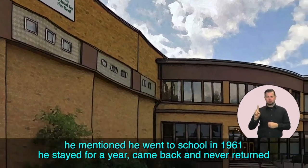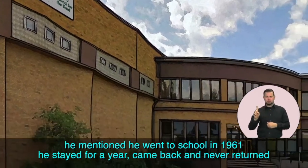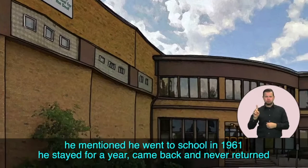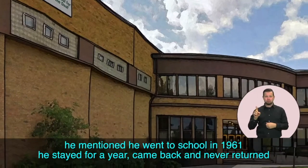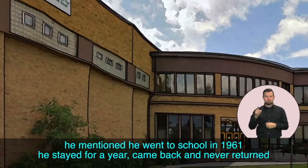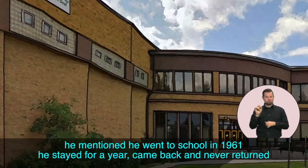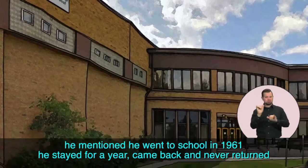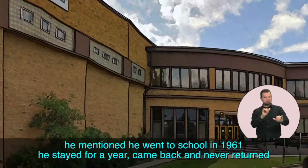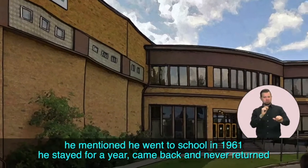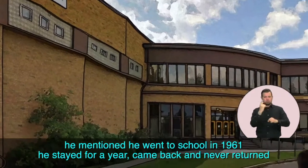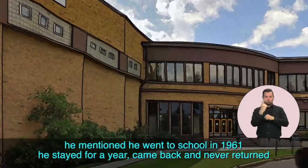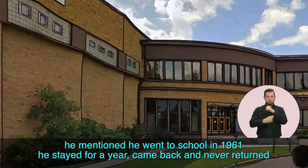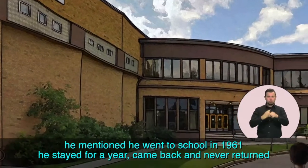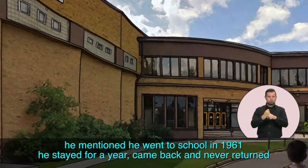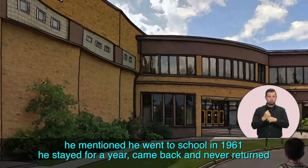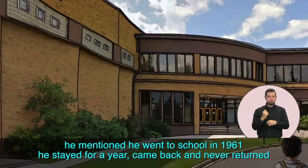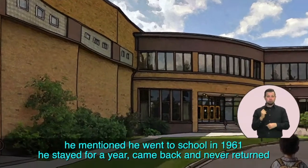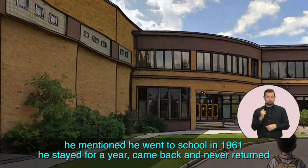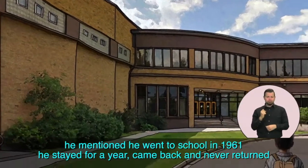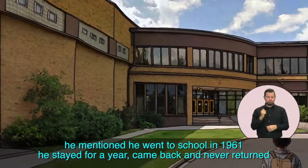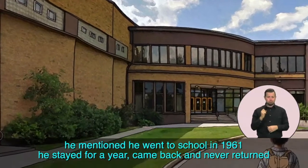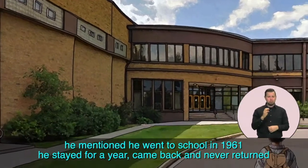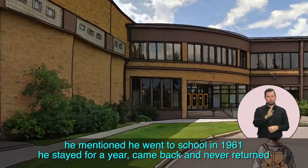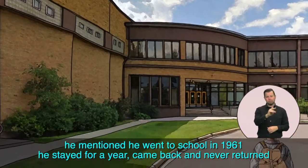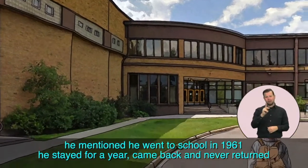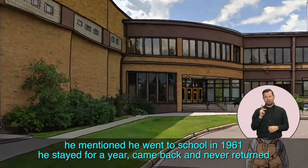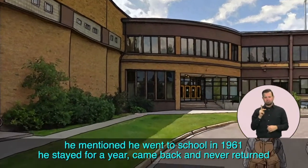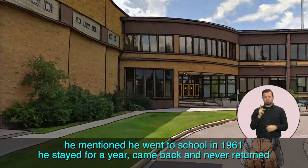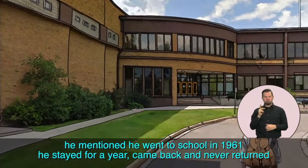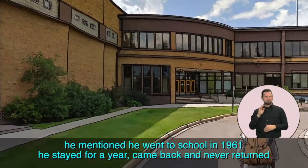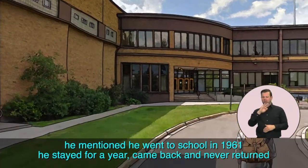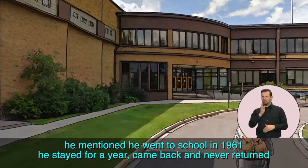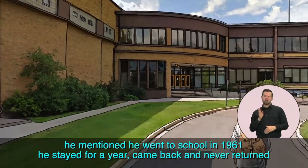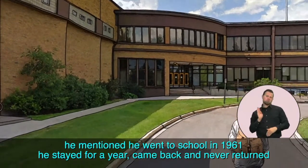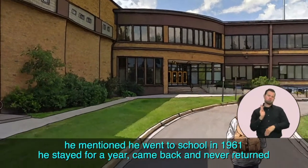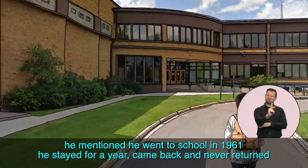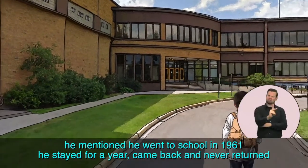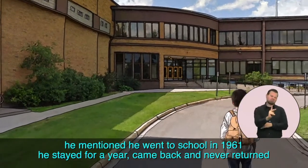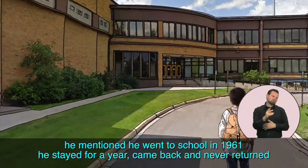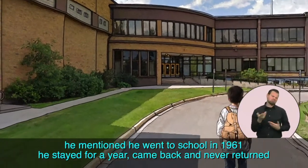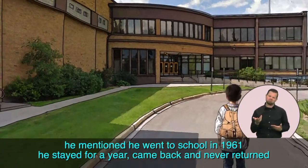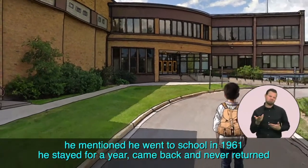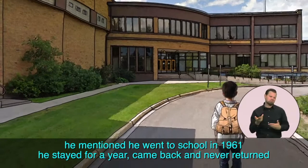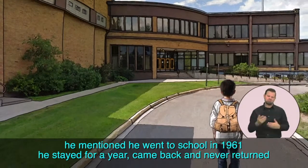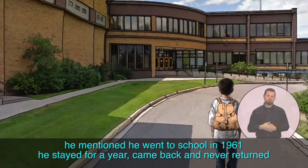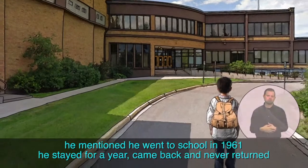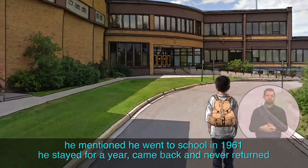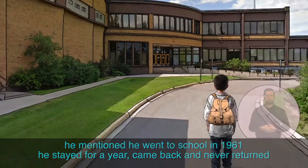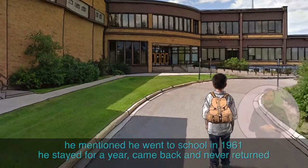1961. He came. He stayed for a year? A year and then came and back then and never returned. He never returned.